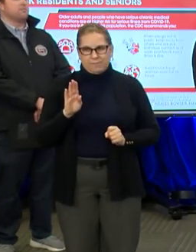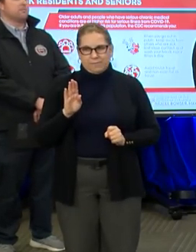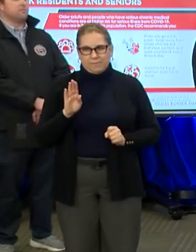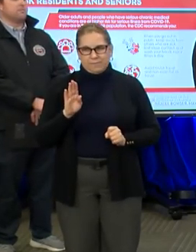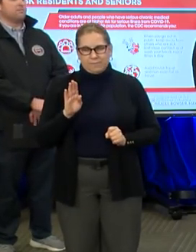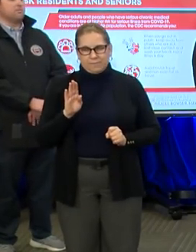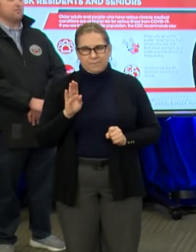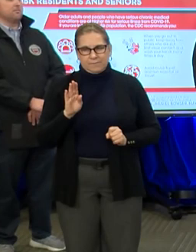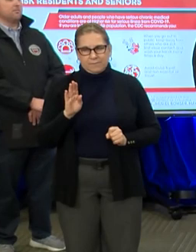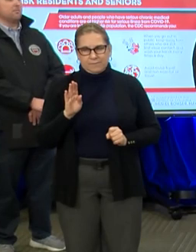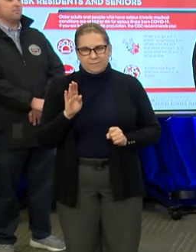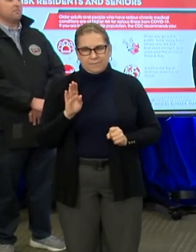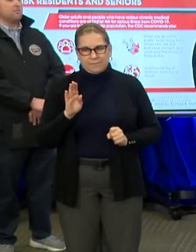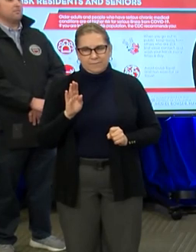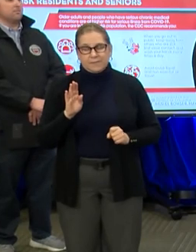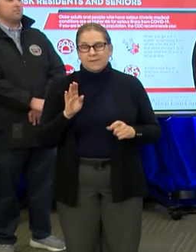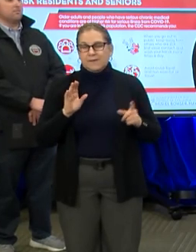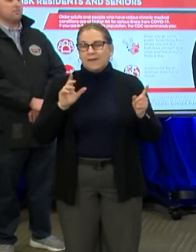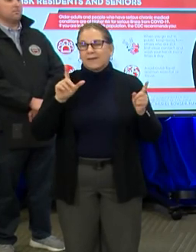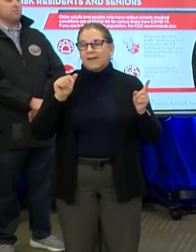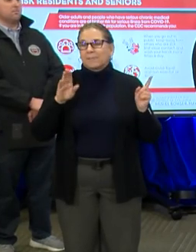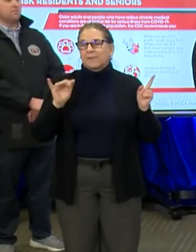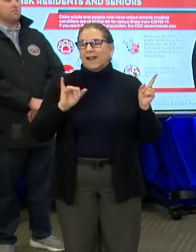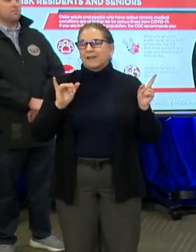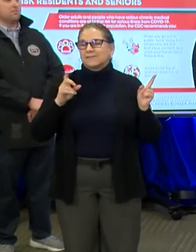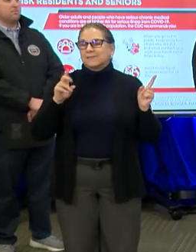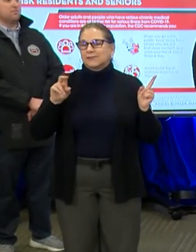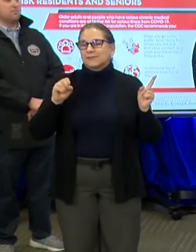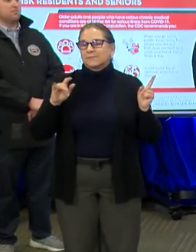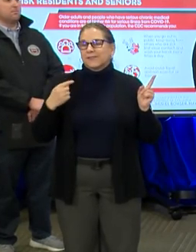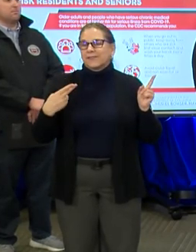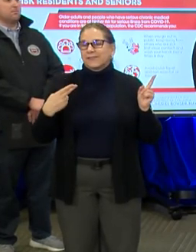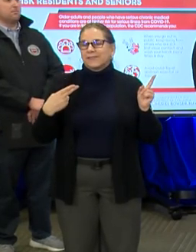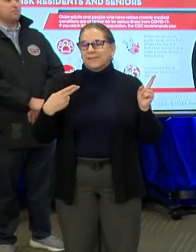Smith's laboratory then take what's in this tube and